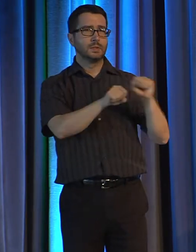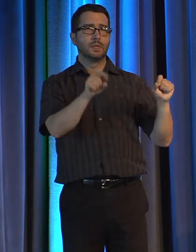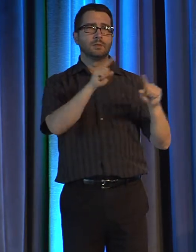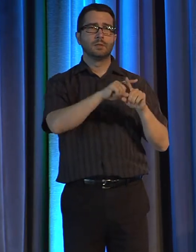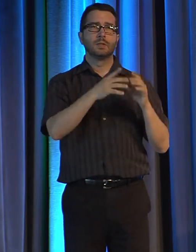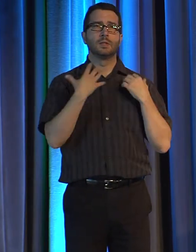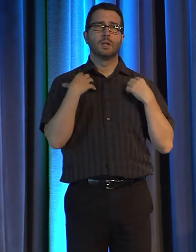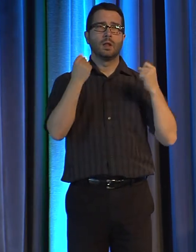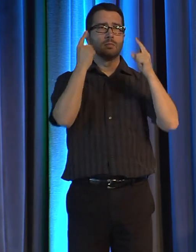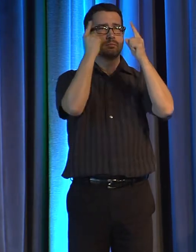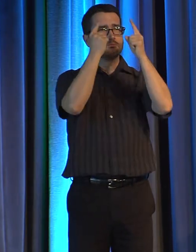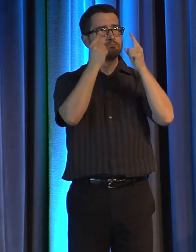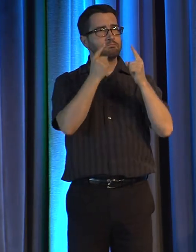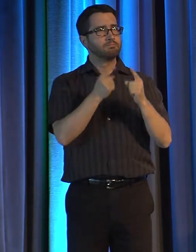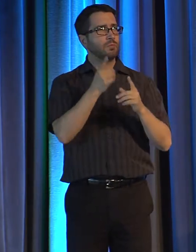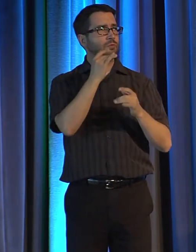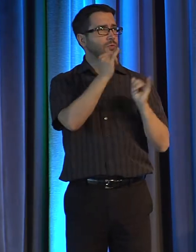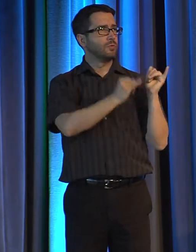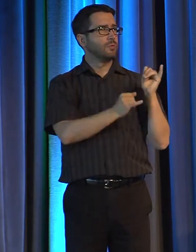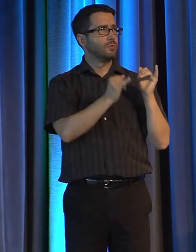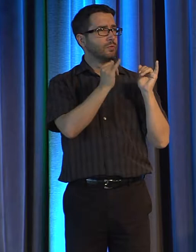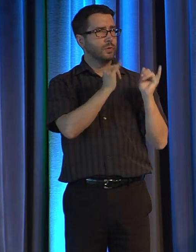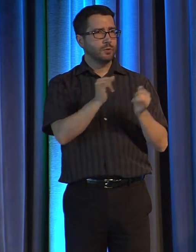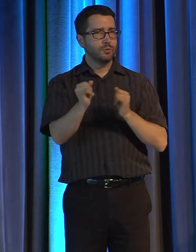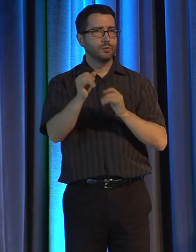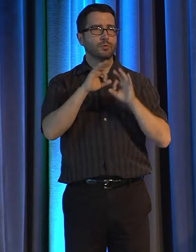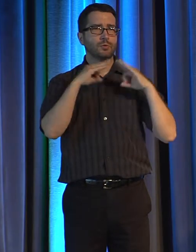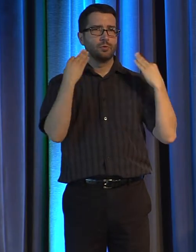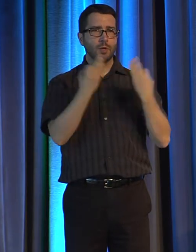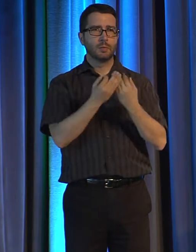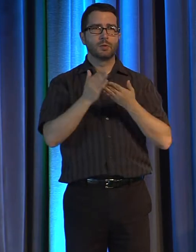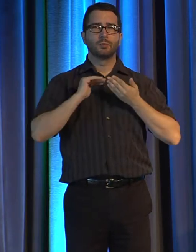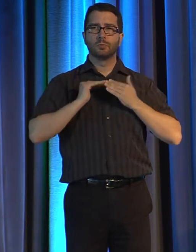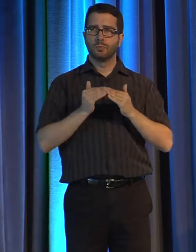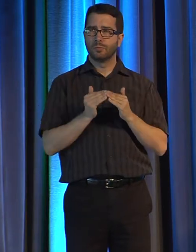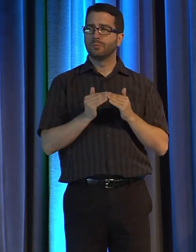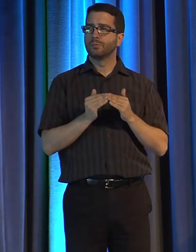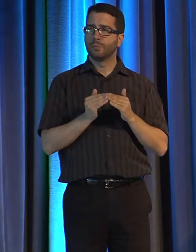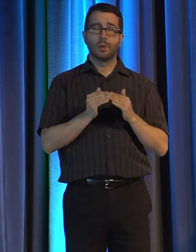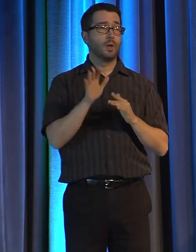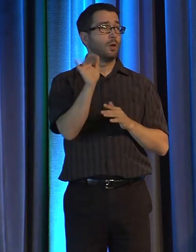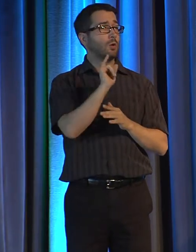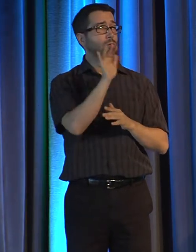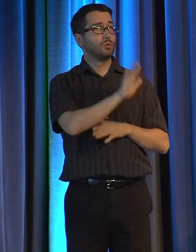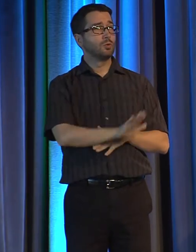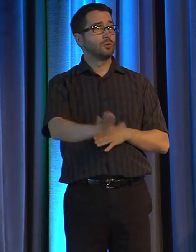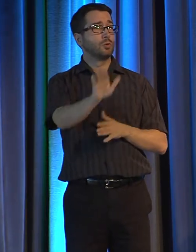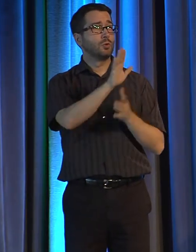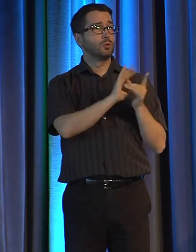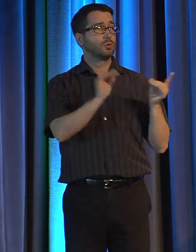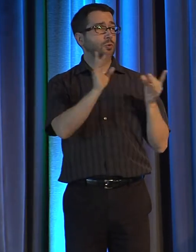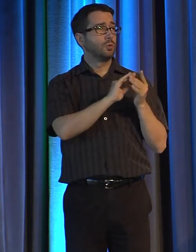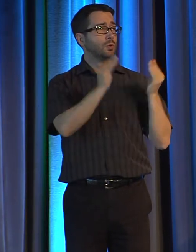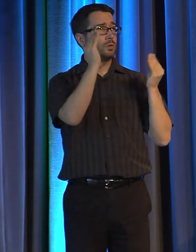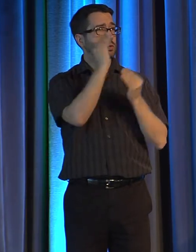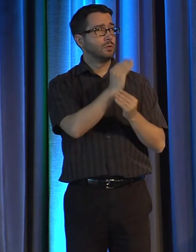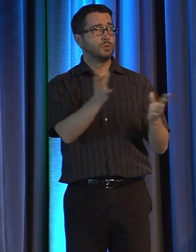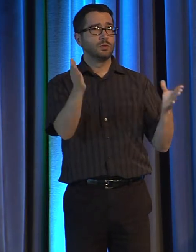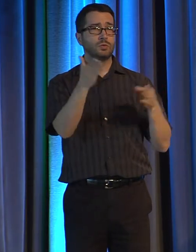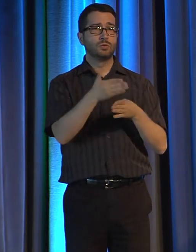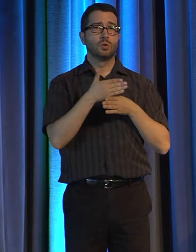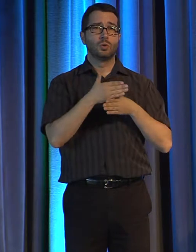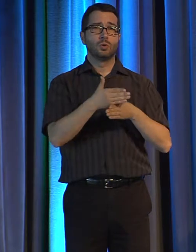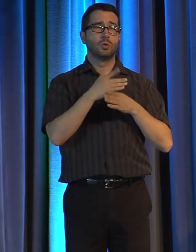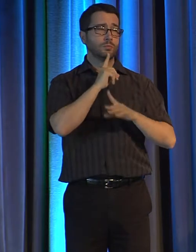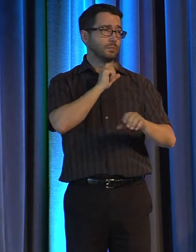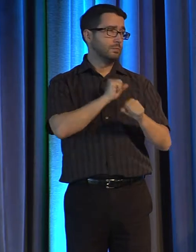for individuals, families, and indeed communities that we serve. And for sharing your stories, it's very important.